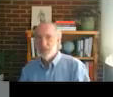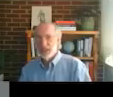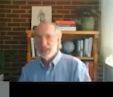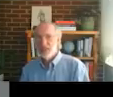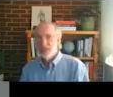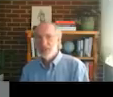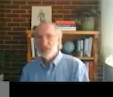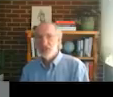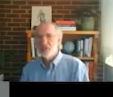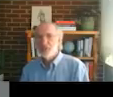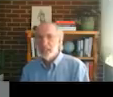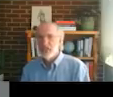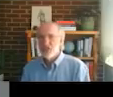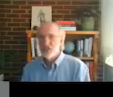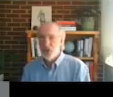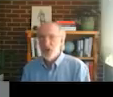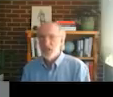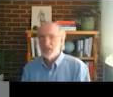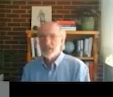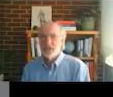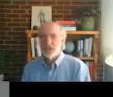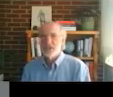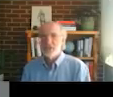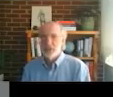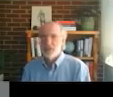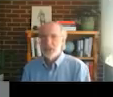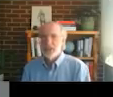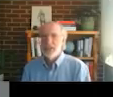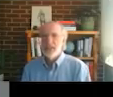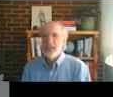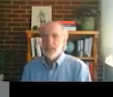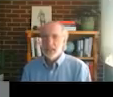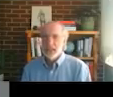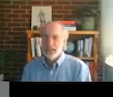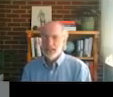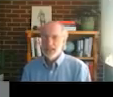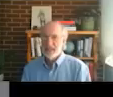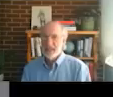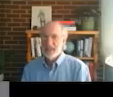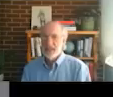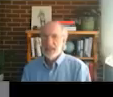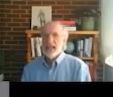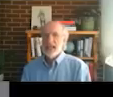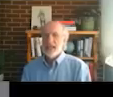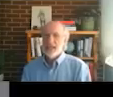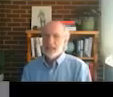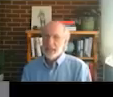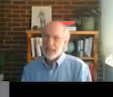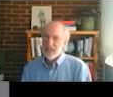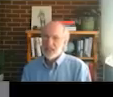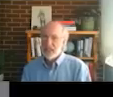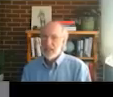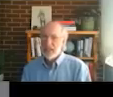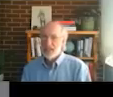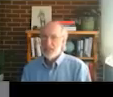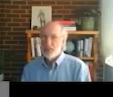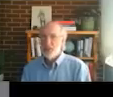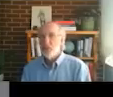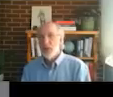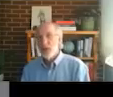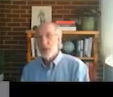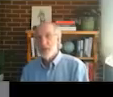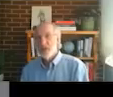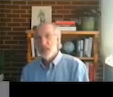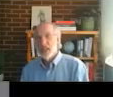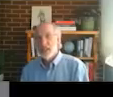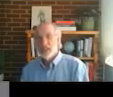that are related to motivation that remain strong, that the child frequently likes. And that's important. That's